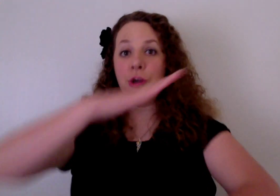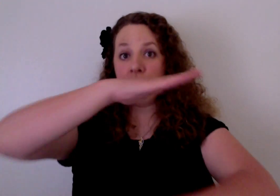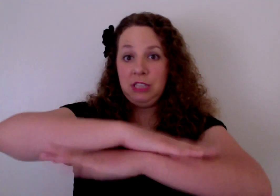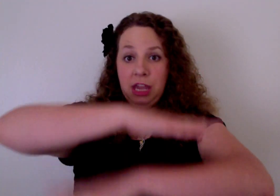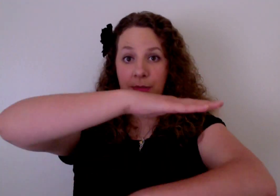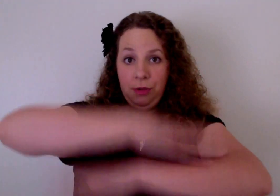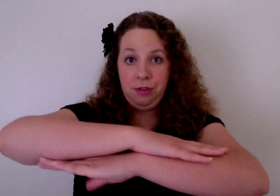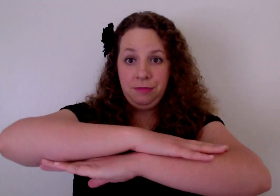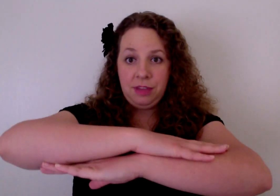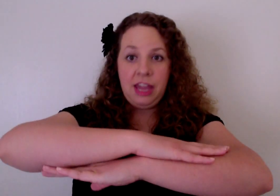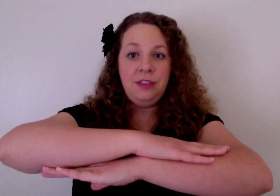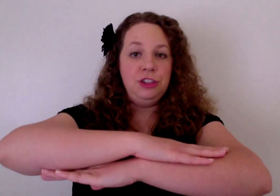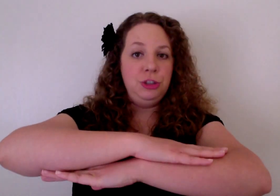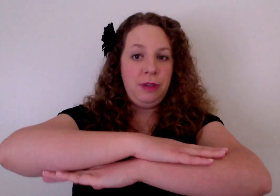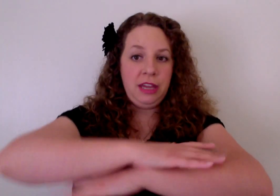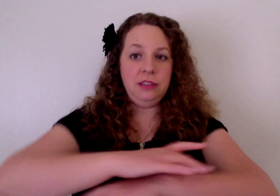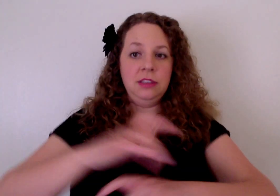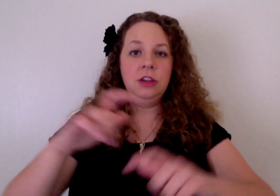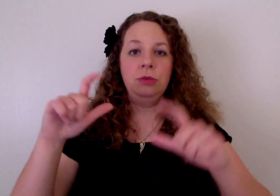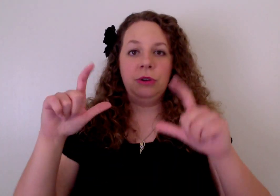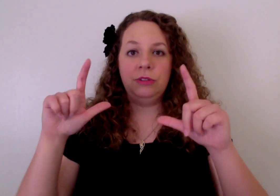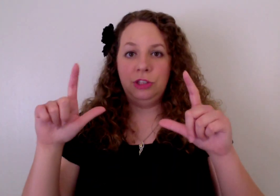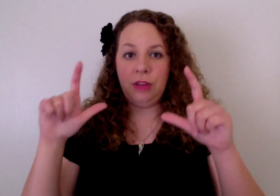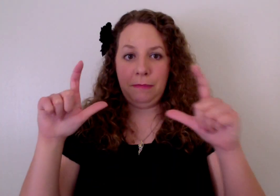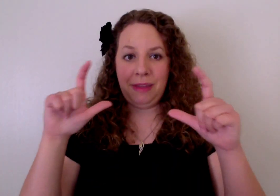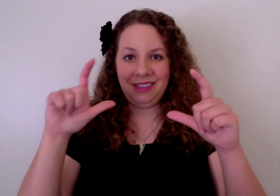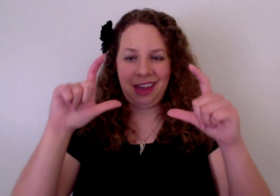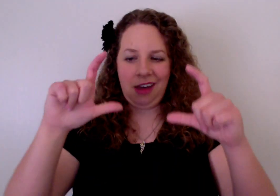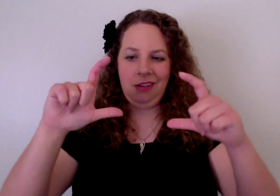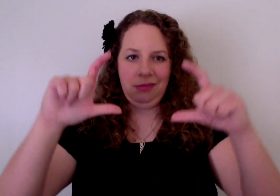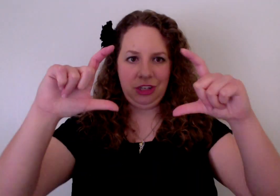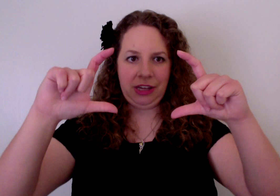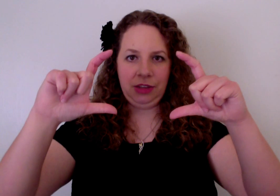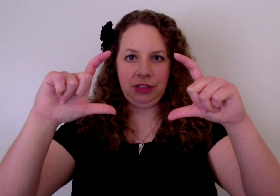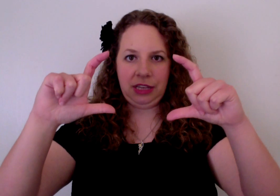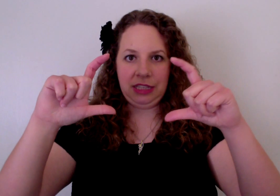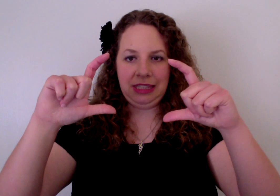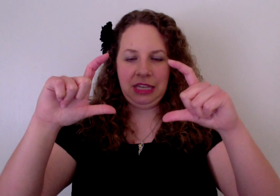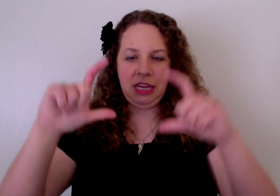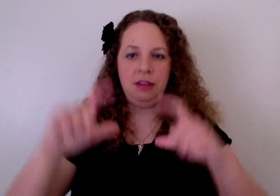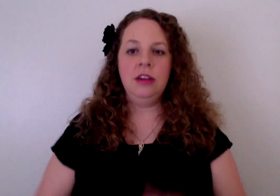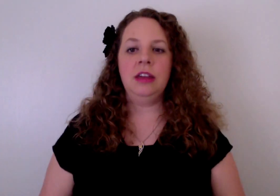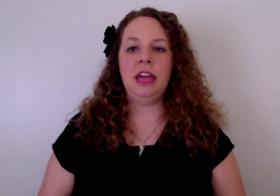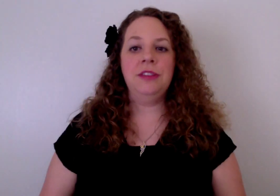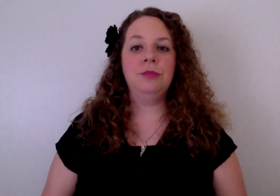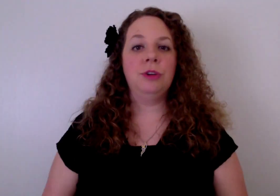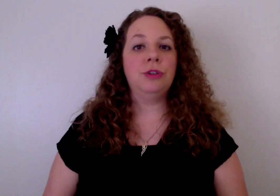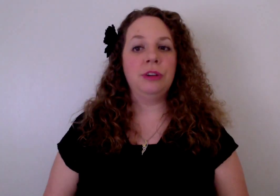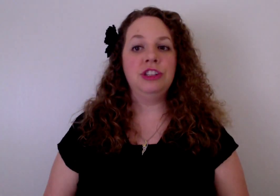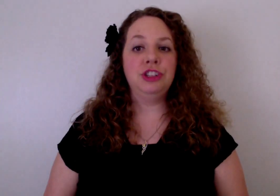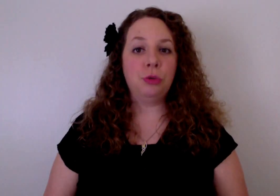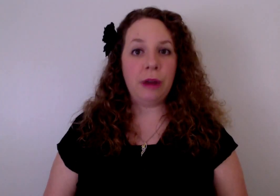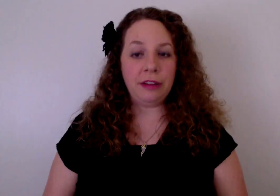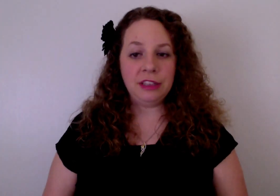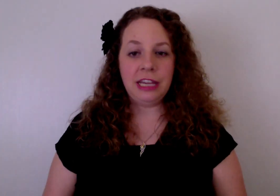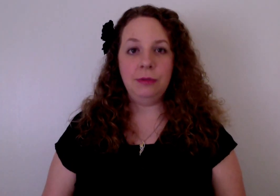table, okay, and then two hands, we're going to do that bent L which kind of looks like a C, okay, and then we're going to show where the tables